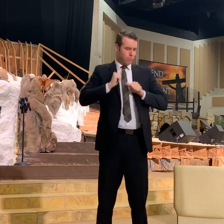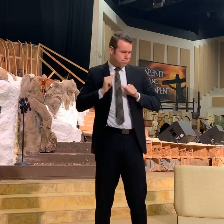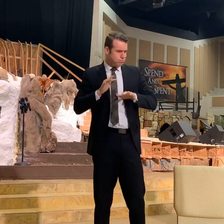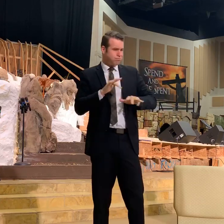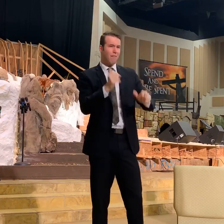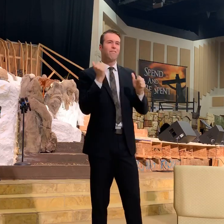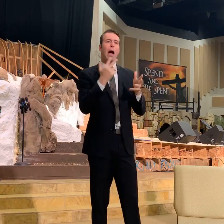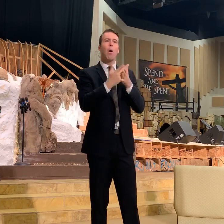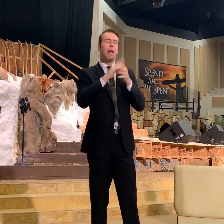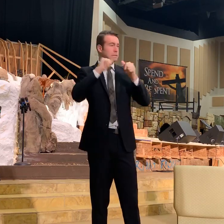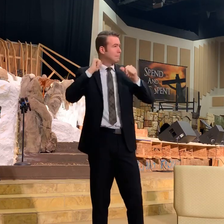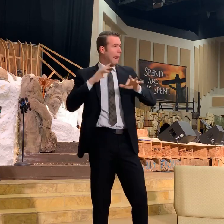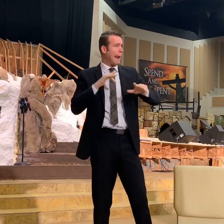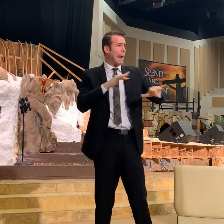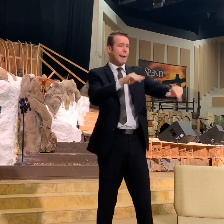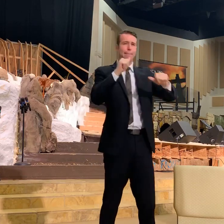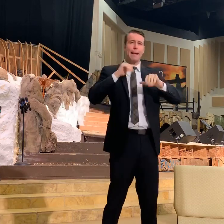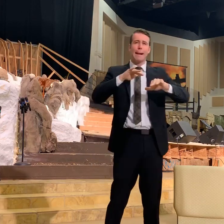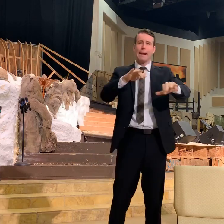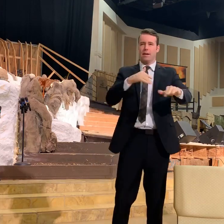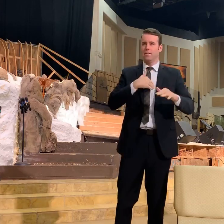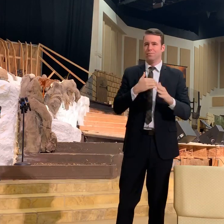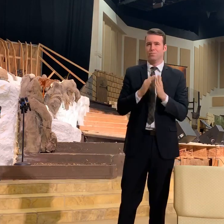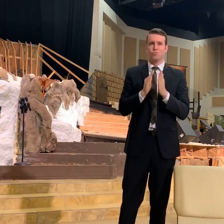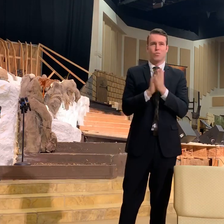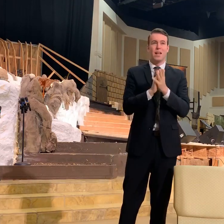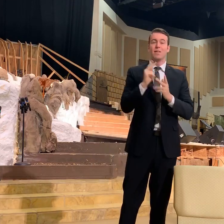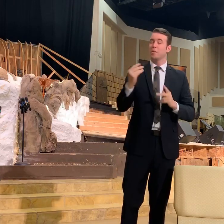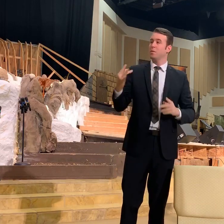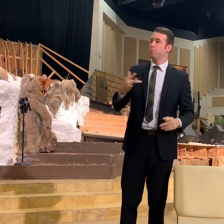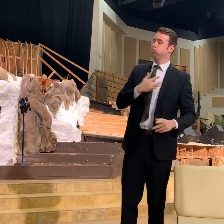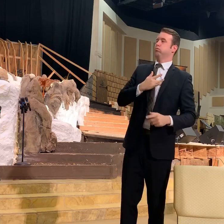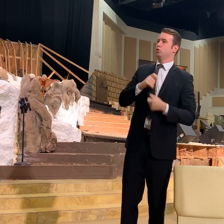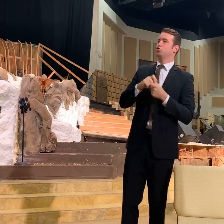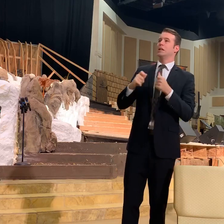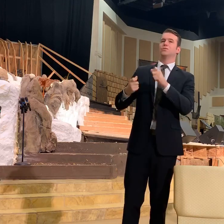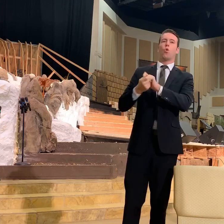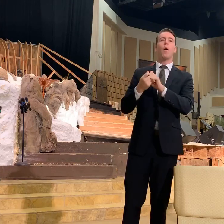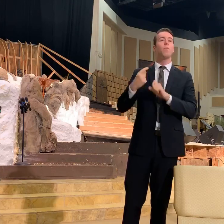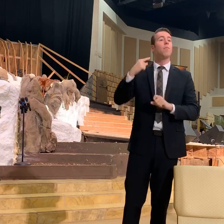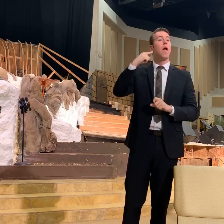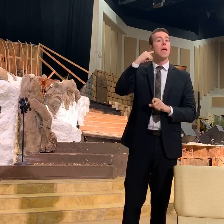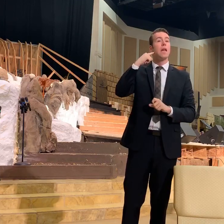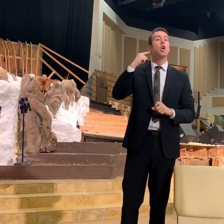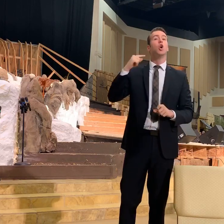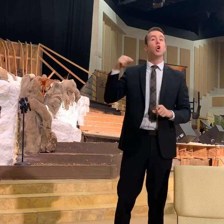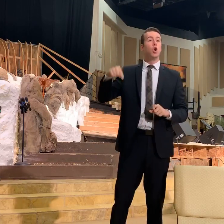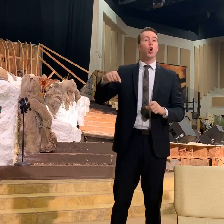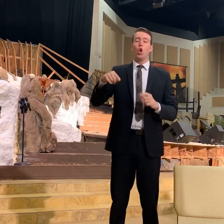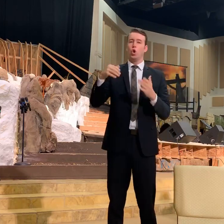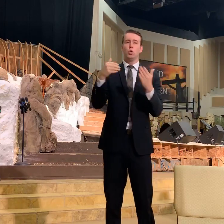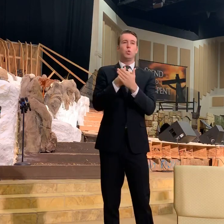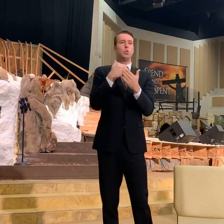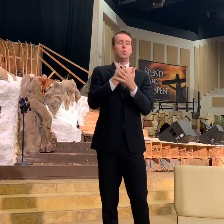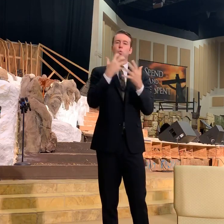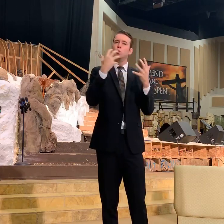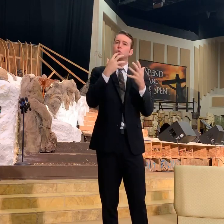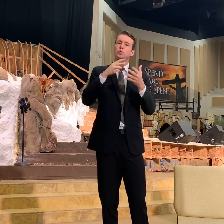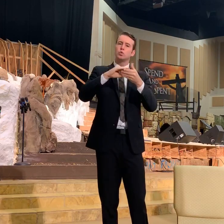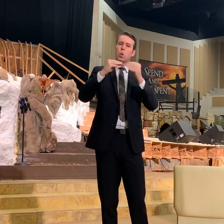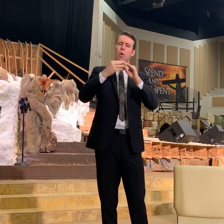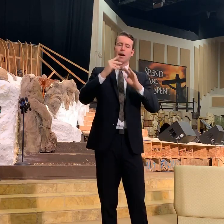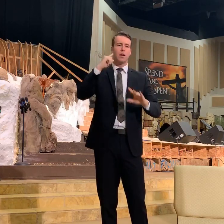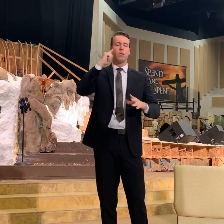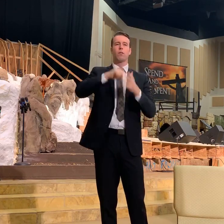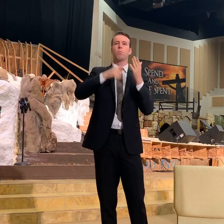from the Holy Ghost just flows out of you. Amen. That people are transformed as they hear the good news, the story of what God has